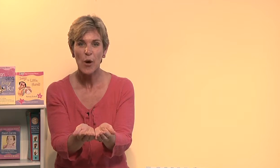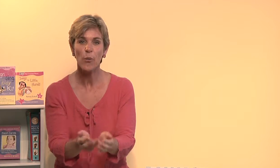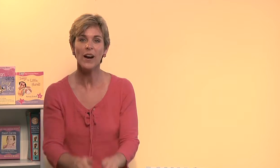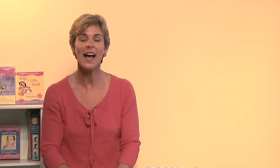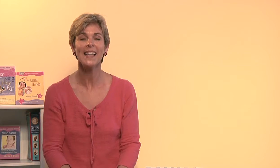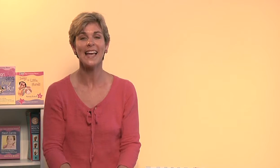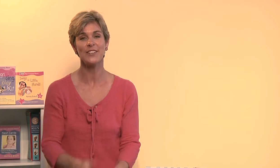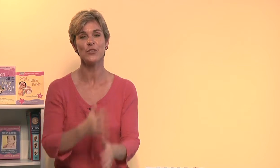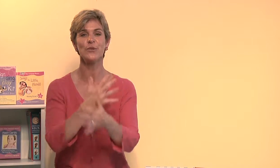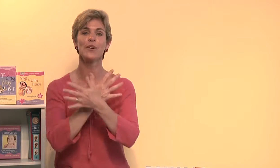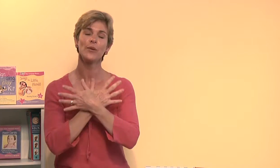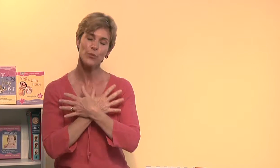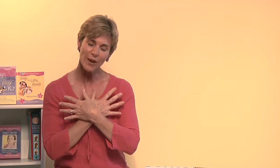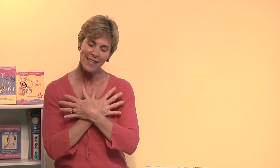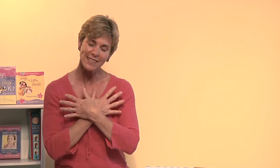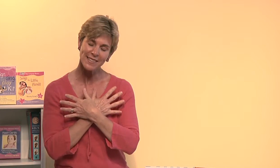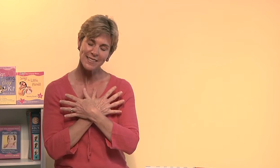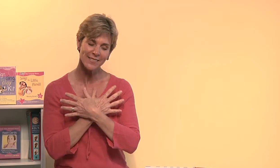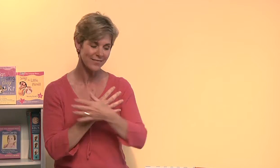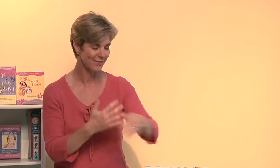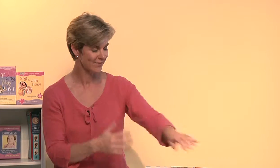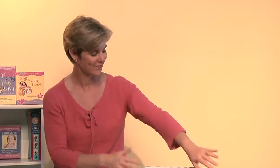where I like to rest.